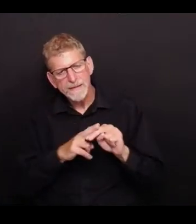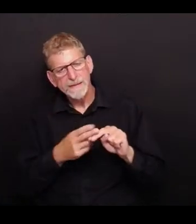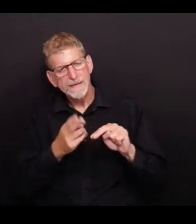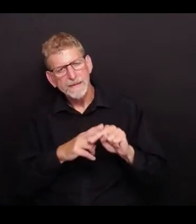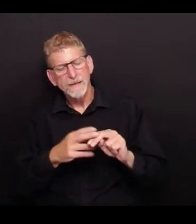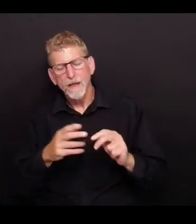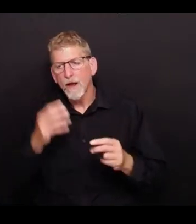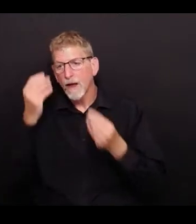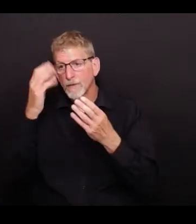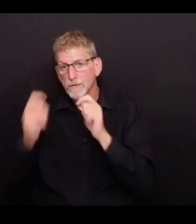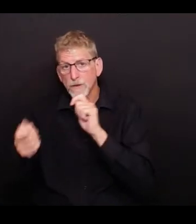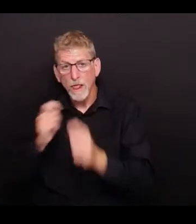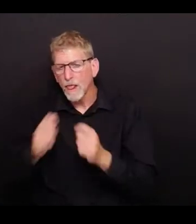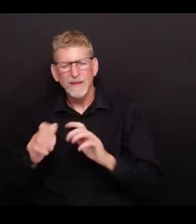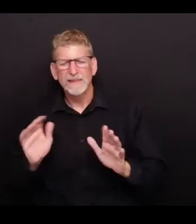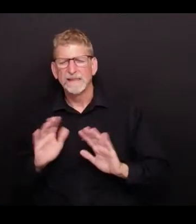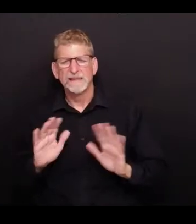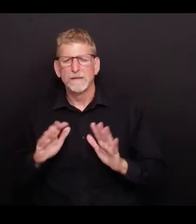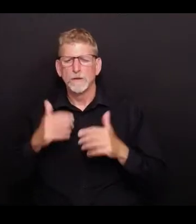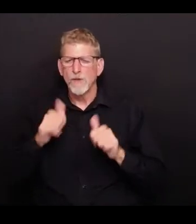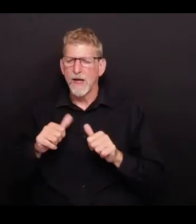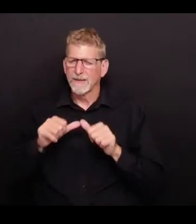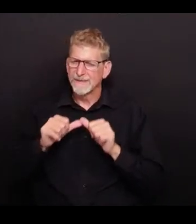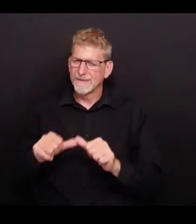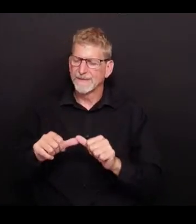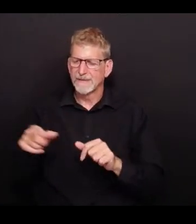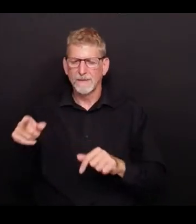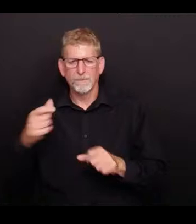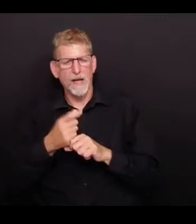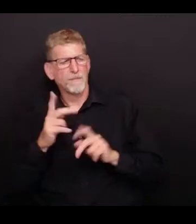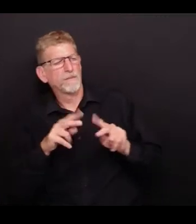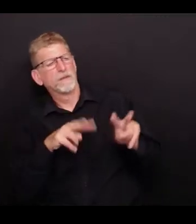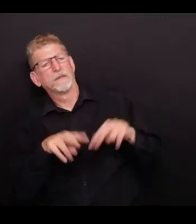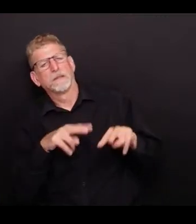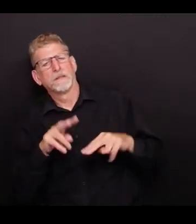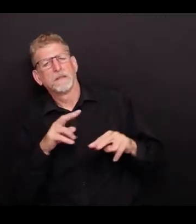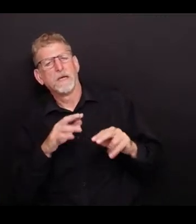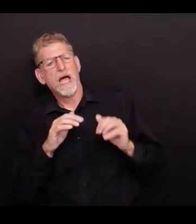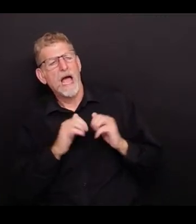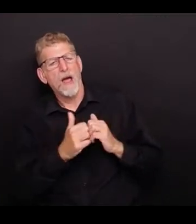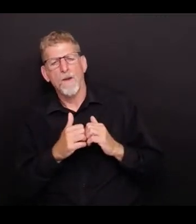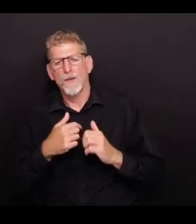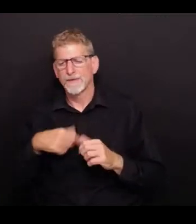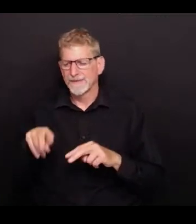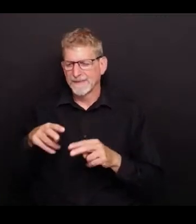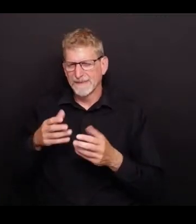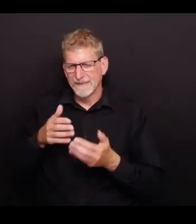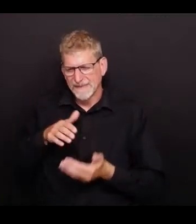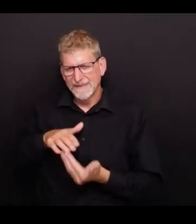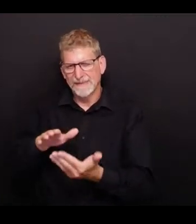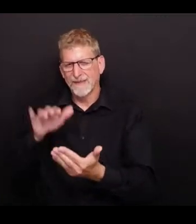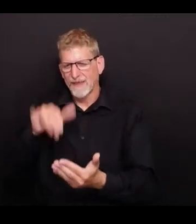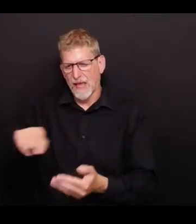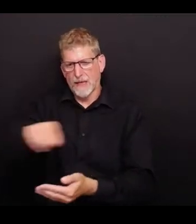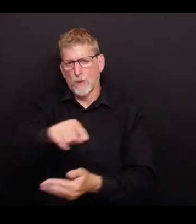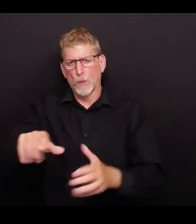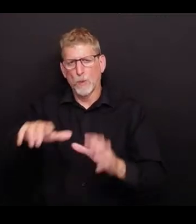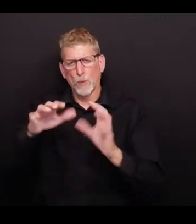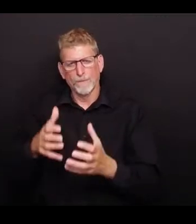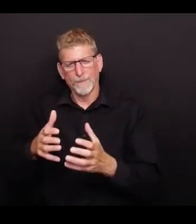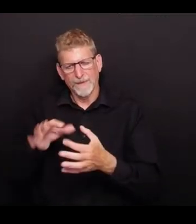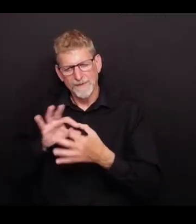just broadly, but then looking at more specifically at different messengers within different age groups and ranges. And